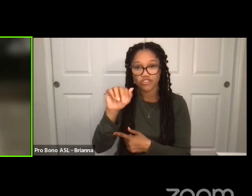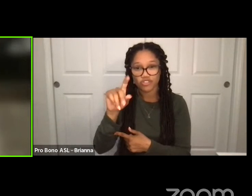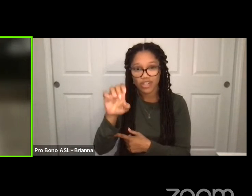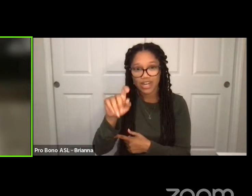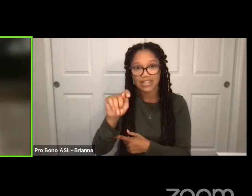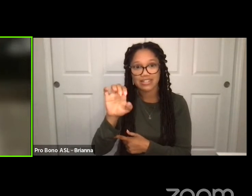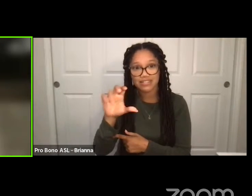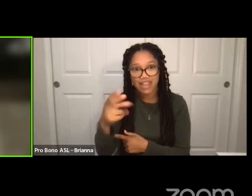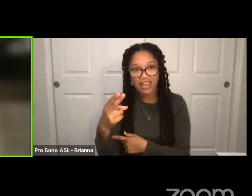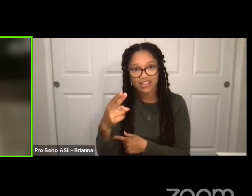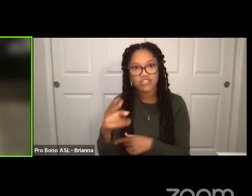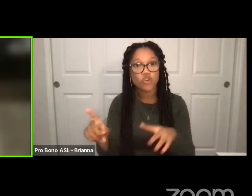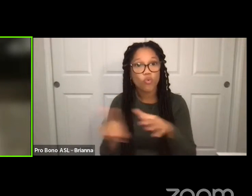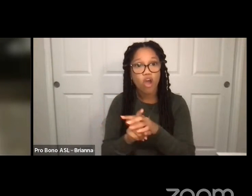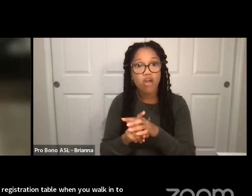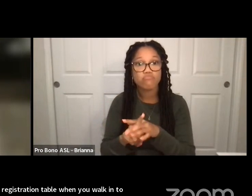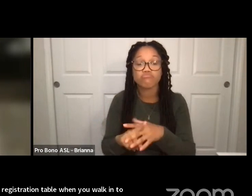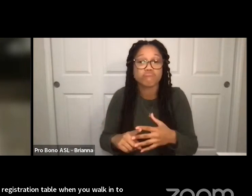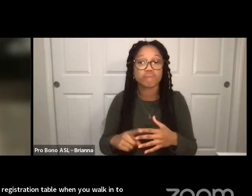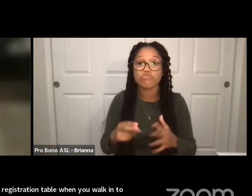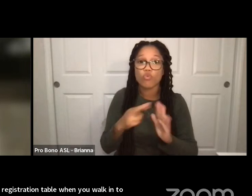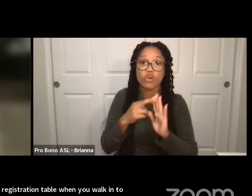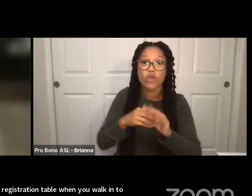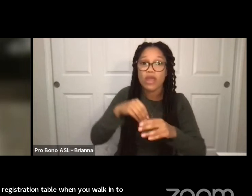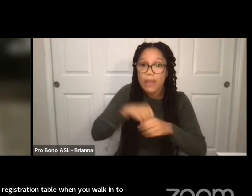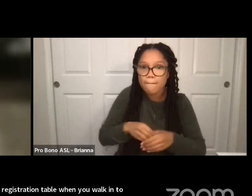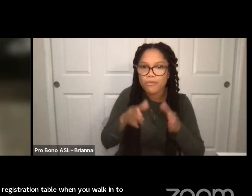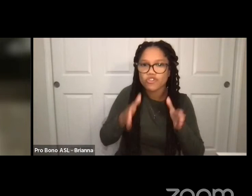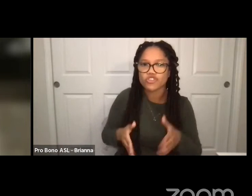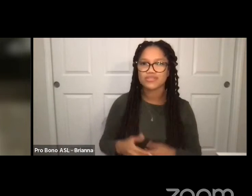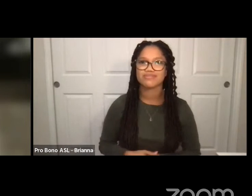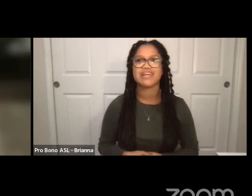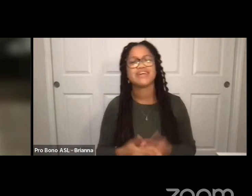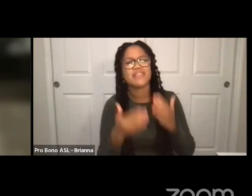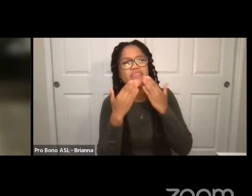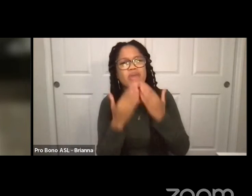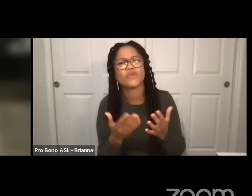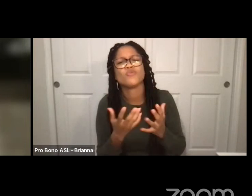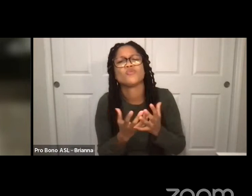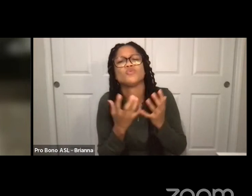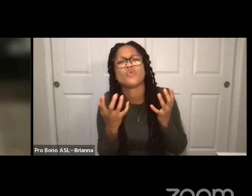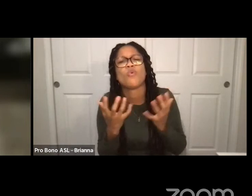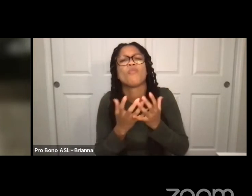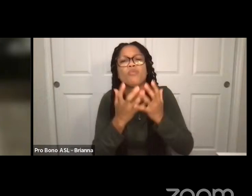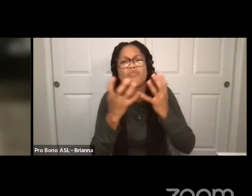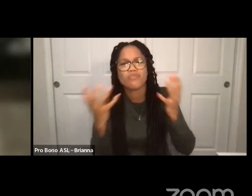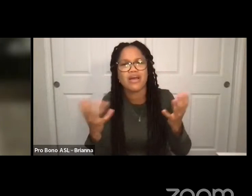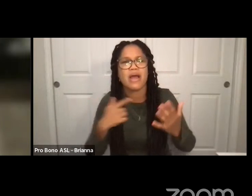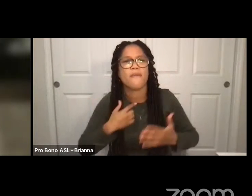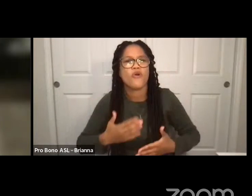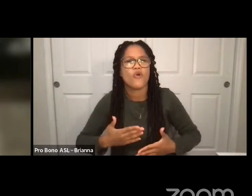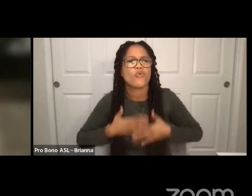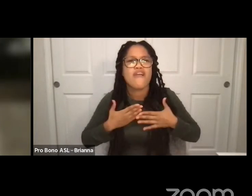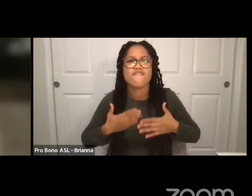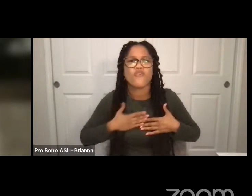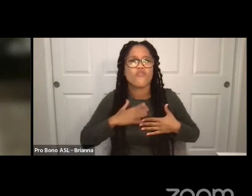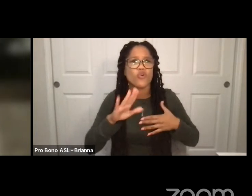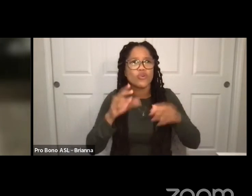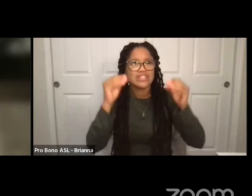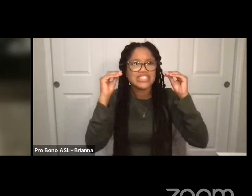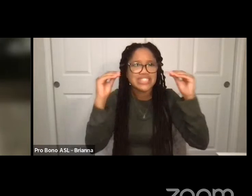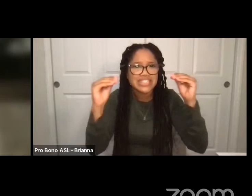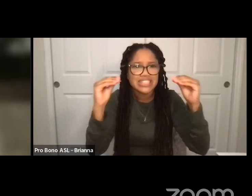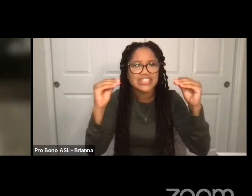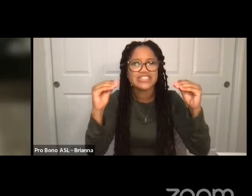show up. Thank you so much. I'm so grateful for your teachings and the learnings and